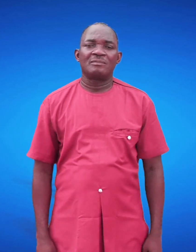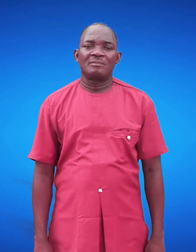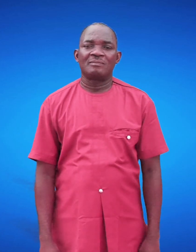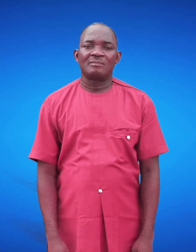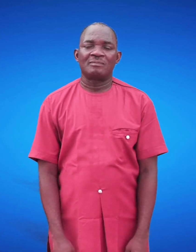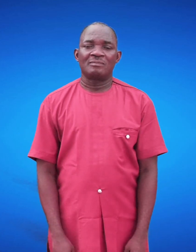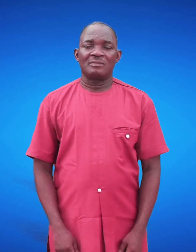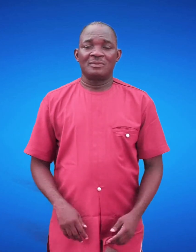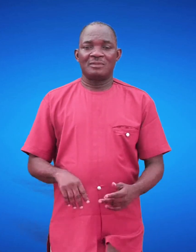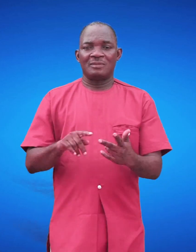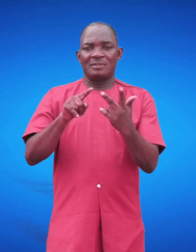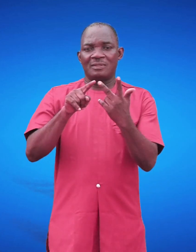3.